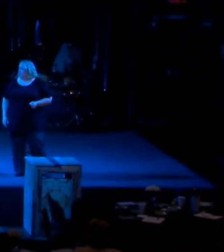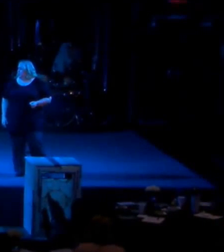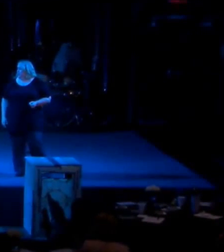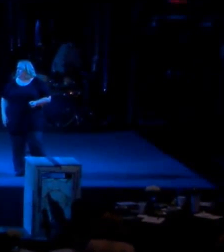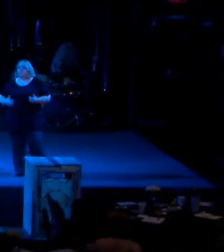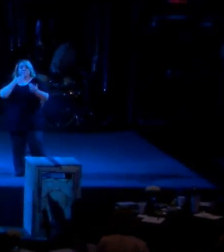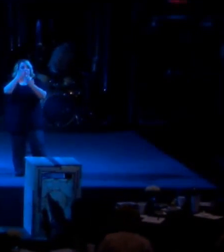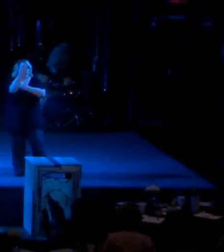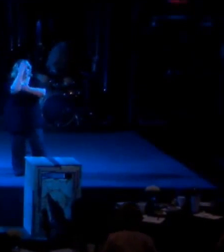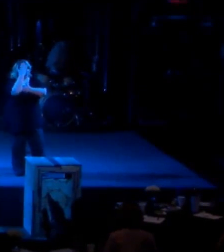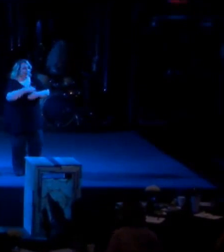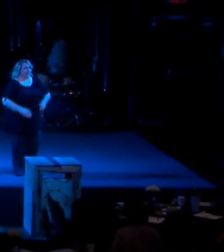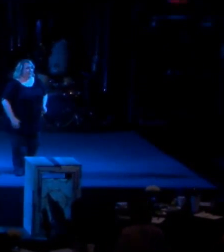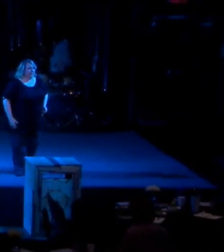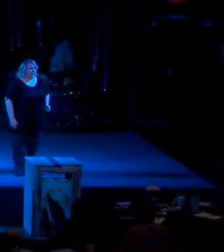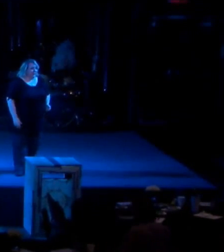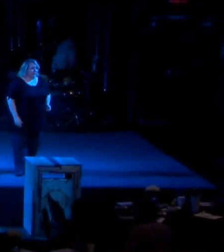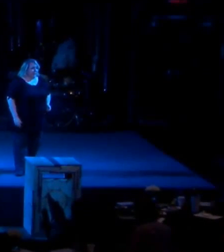Good morning.